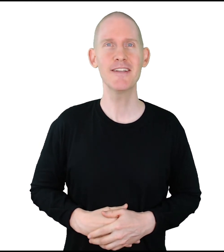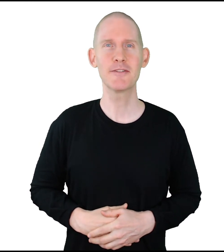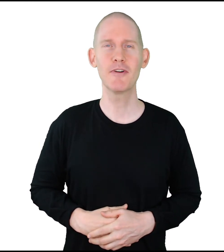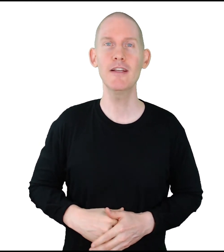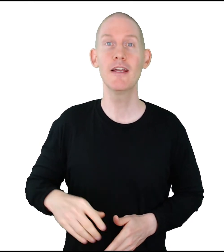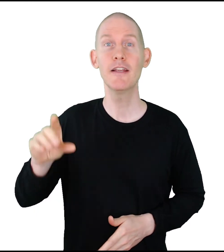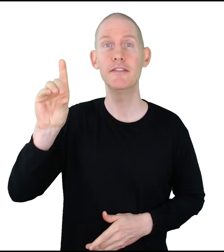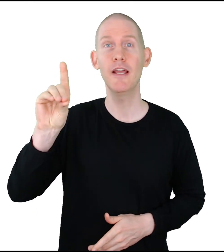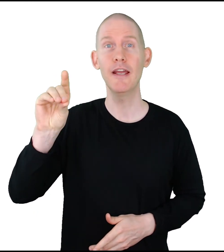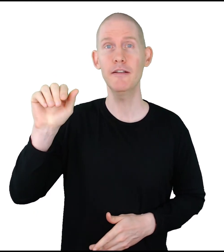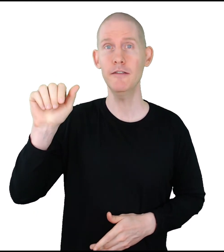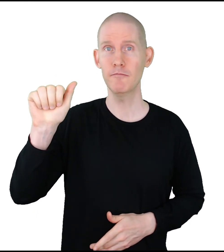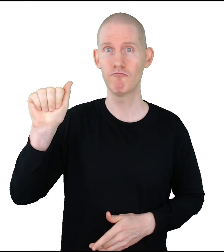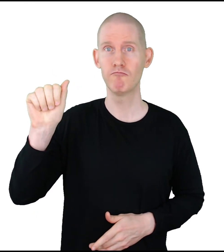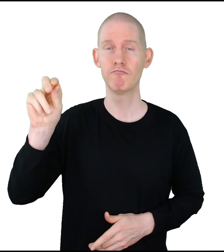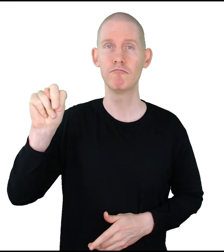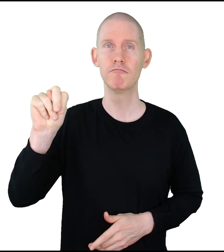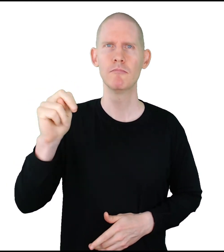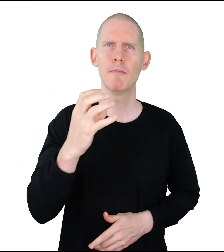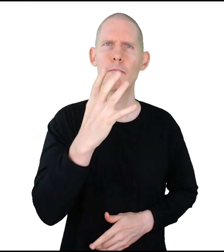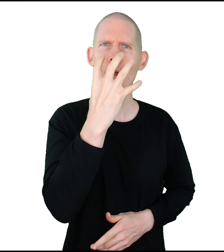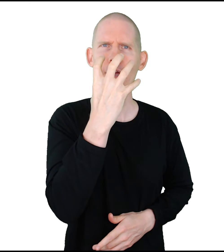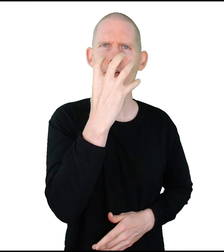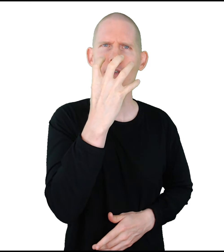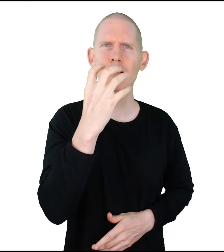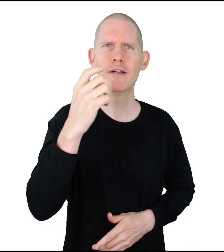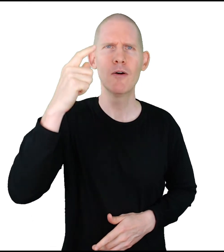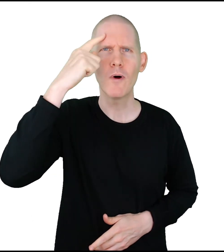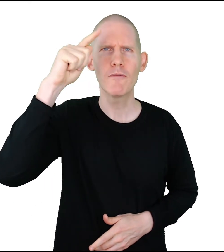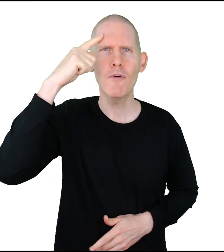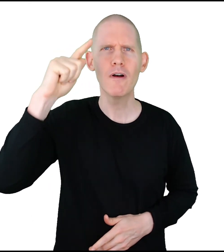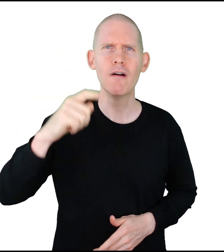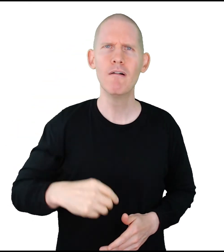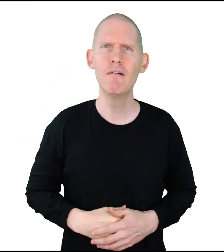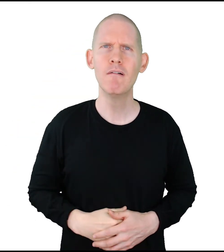That's right. Dan, mad, what for?